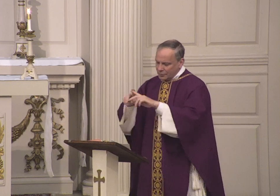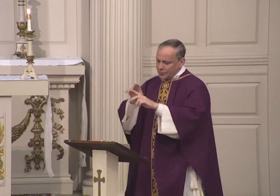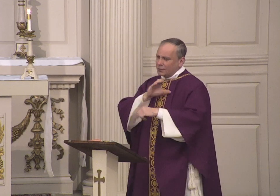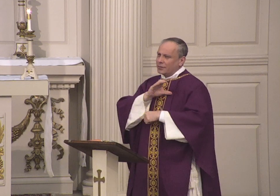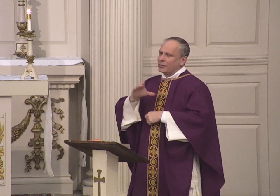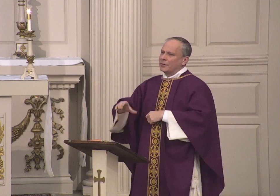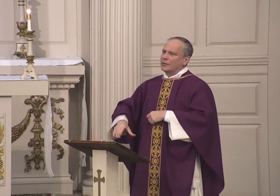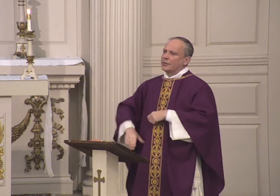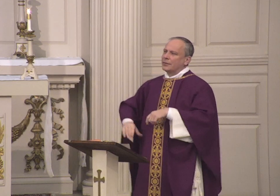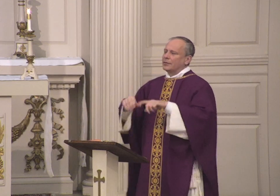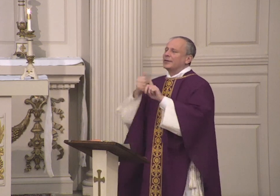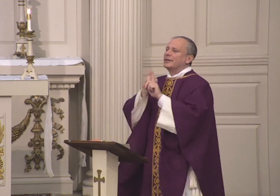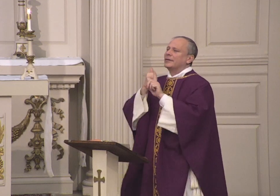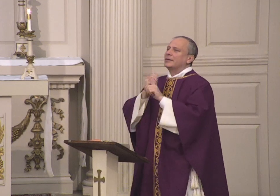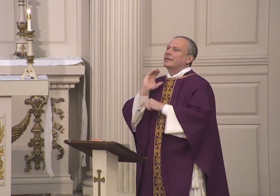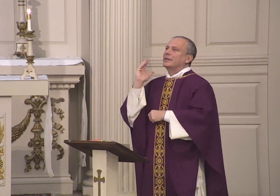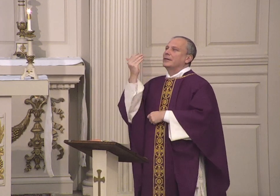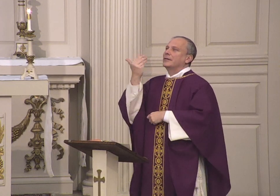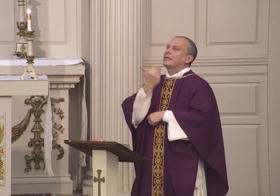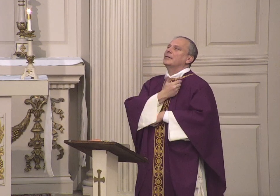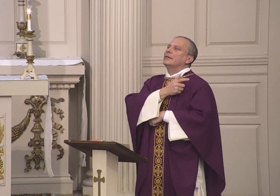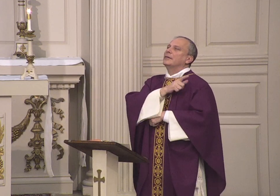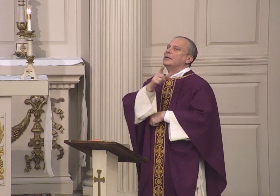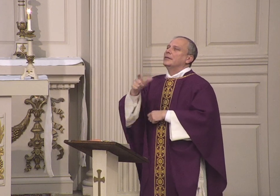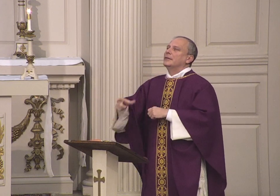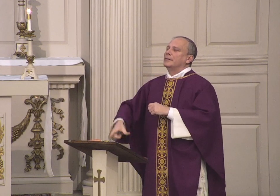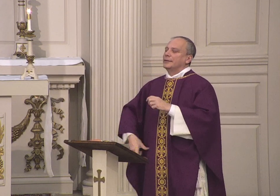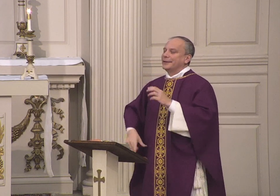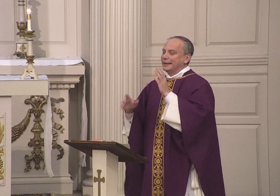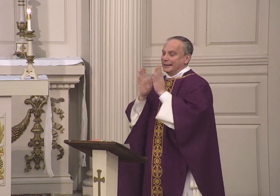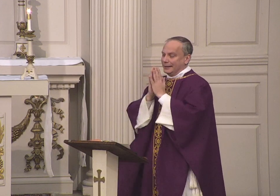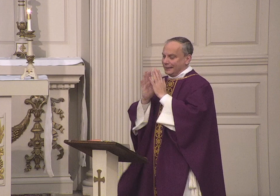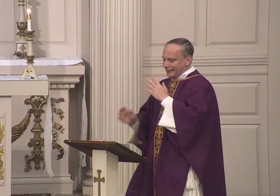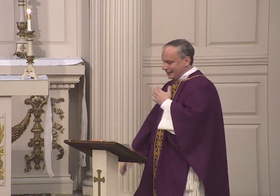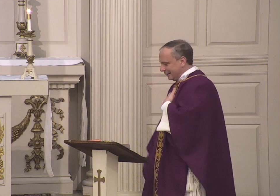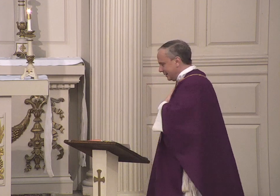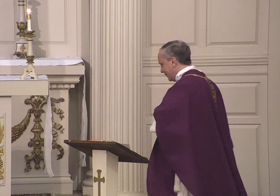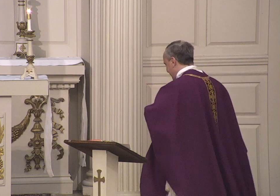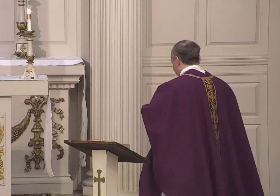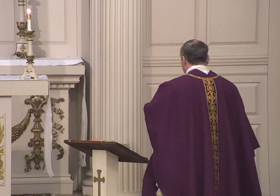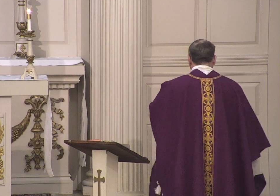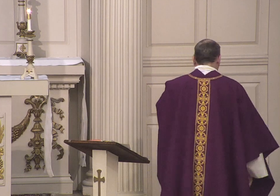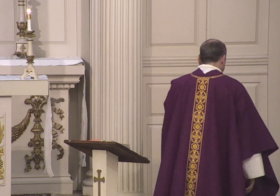Mary. Through Christ our Lord. Amen.